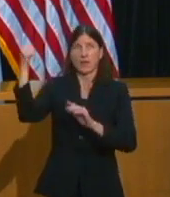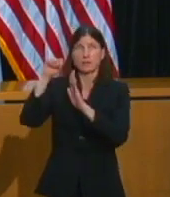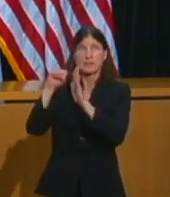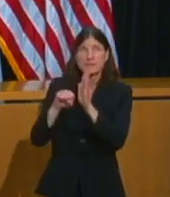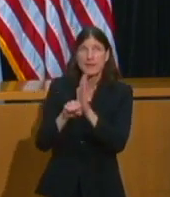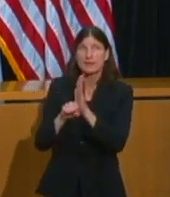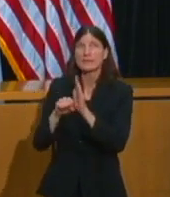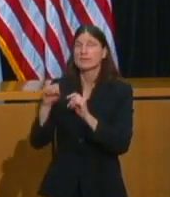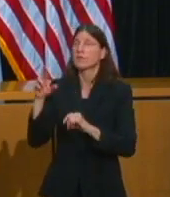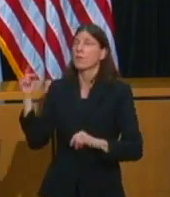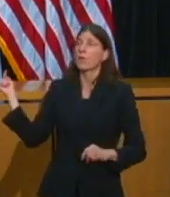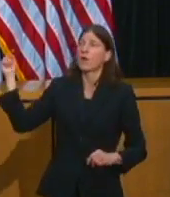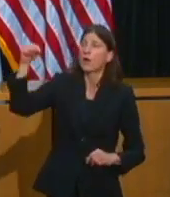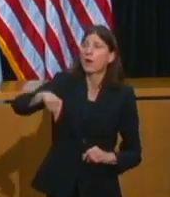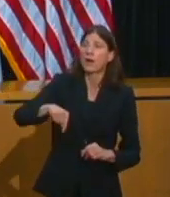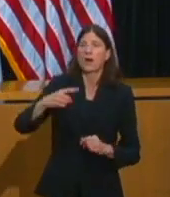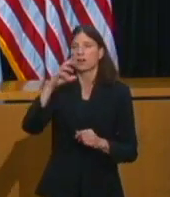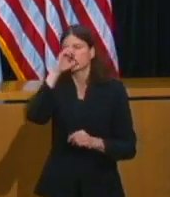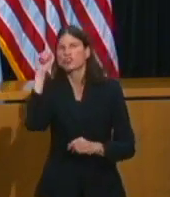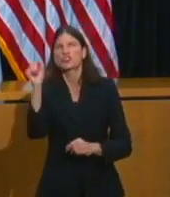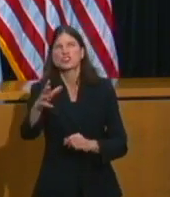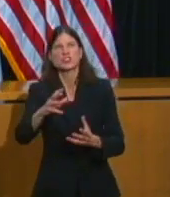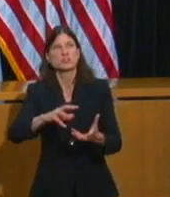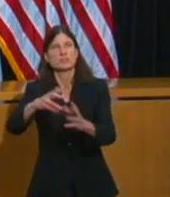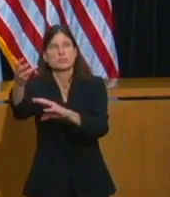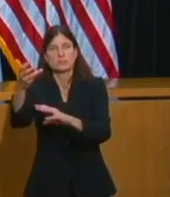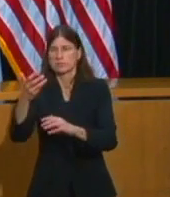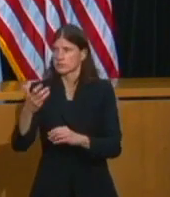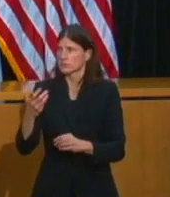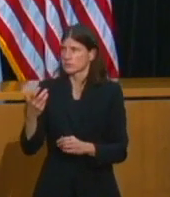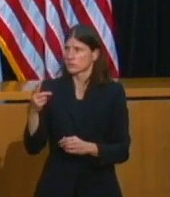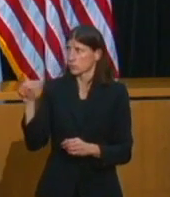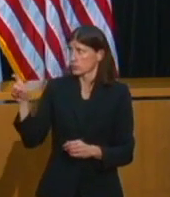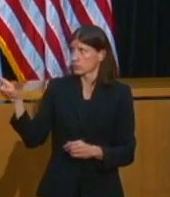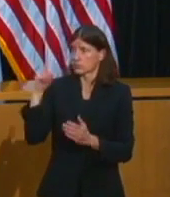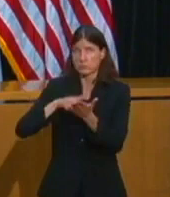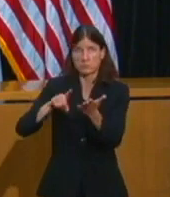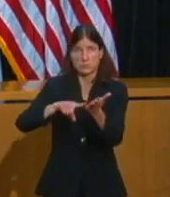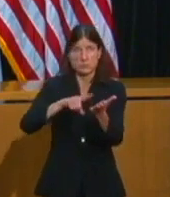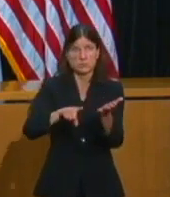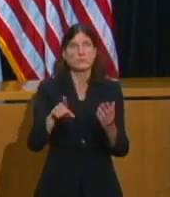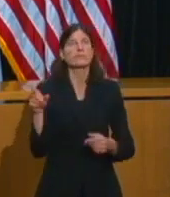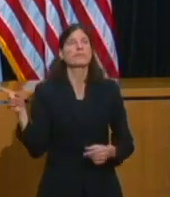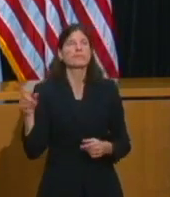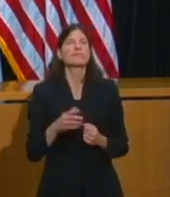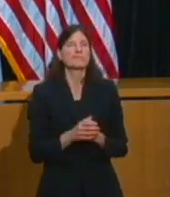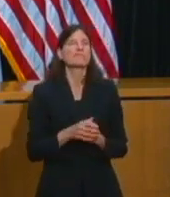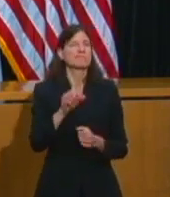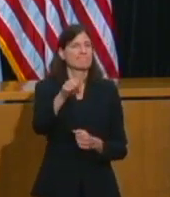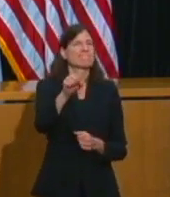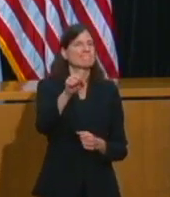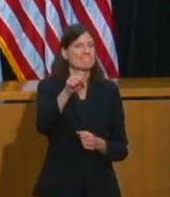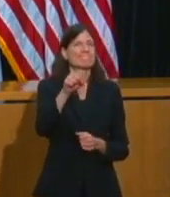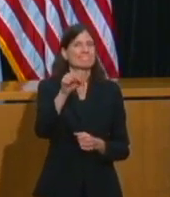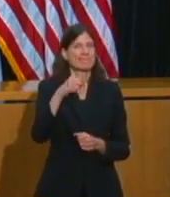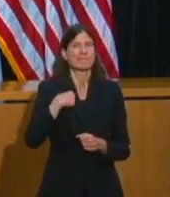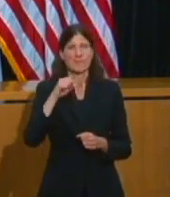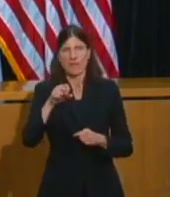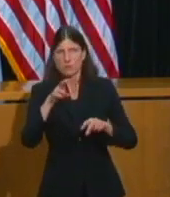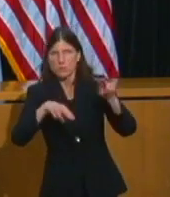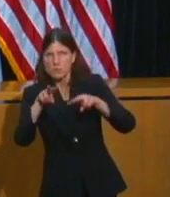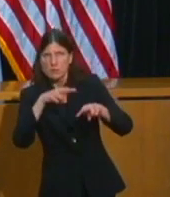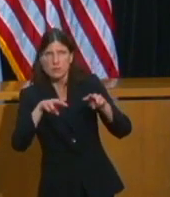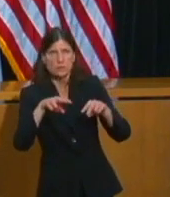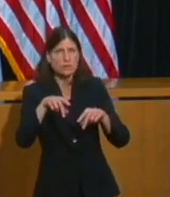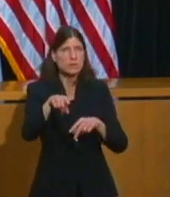better than Sunday night. Well, I think part of it is just about making sure that we're doing a good job of coordinating and talking to our colleagues